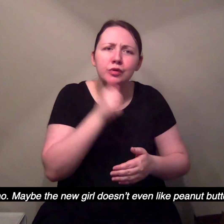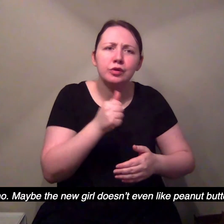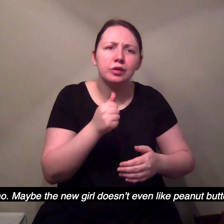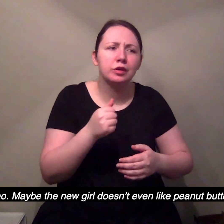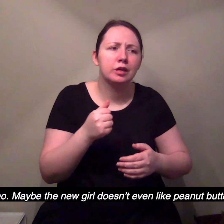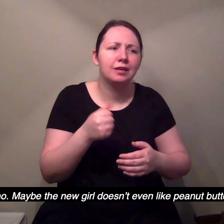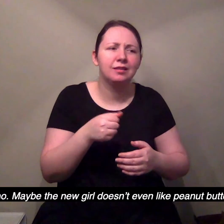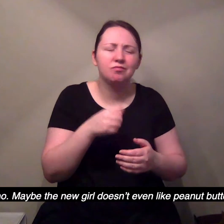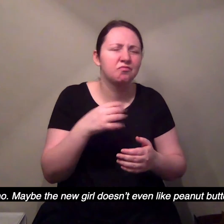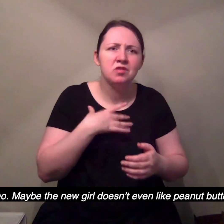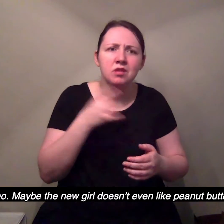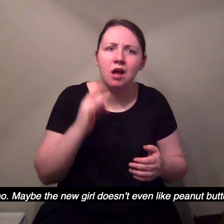cookies.